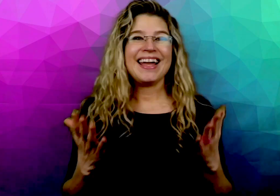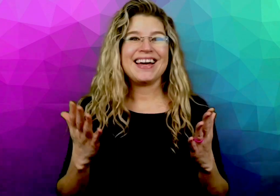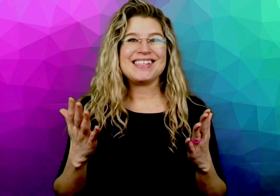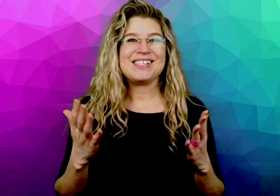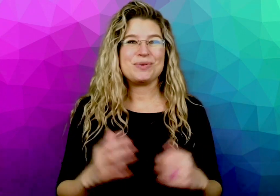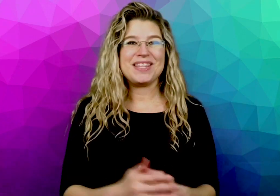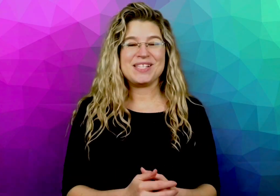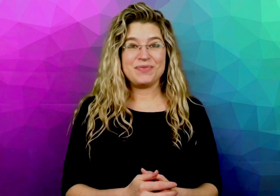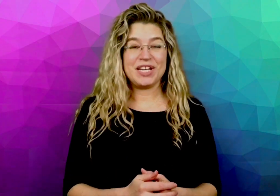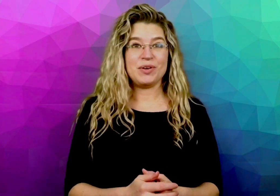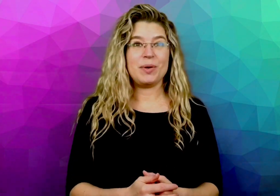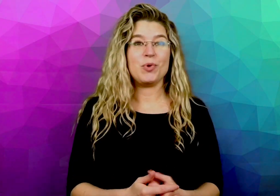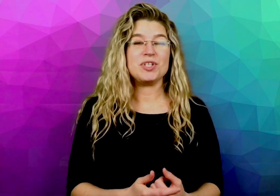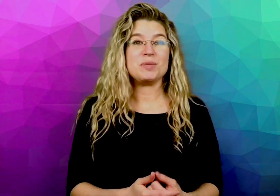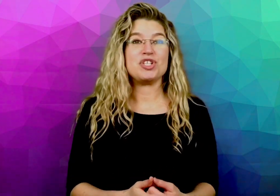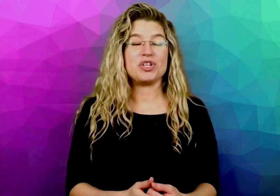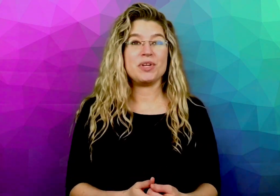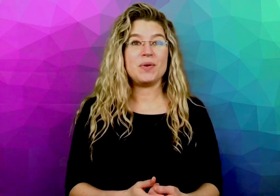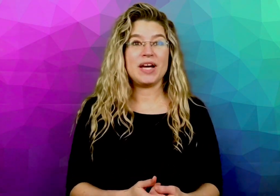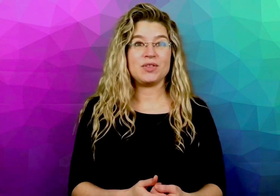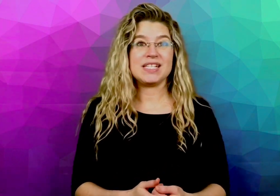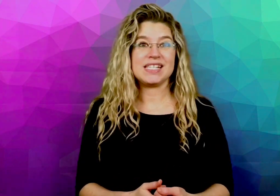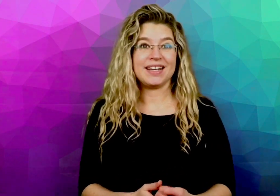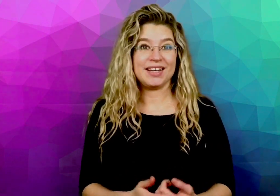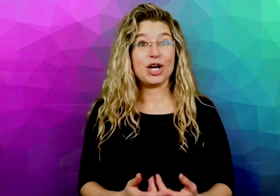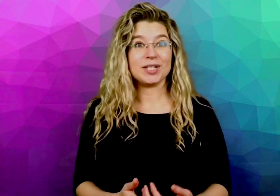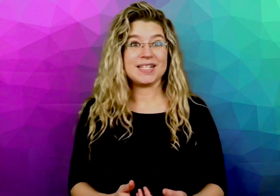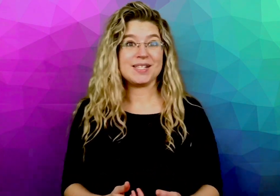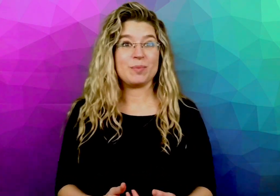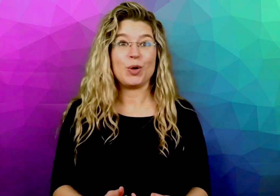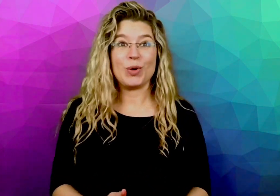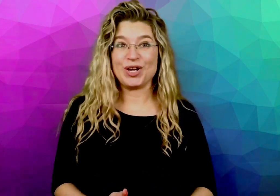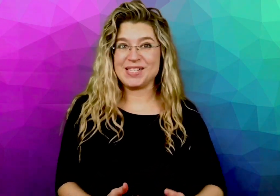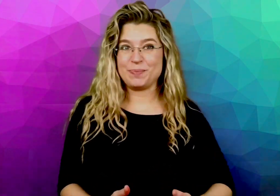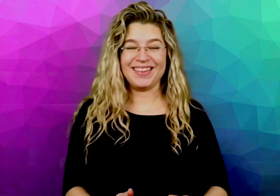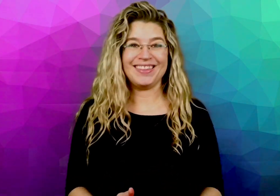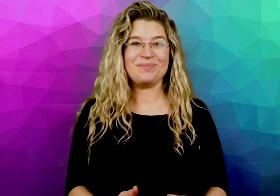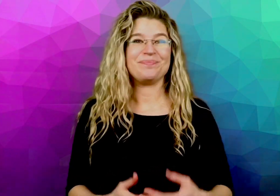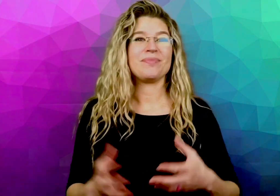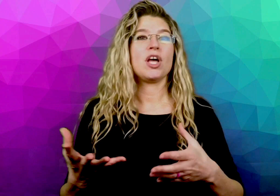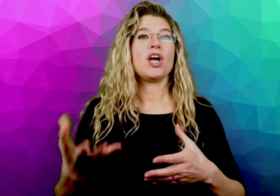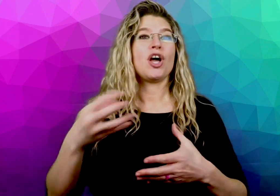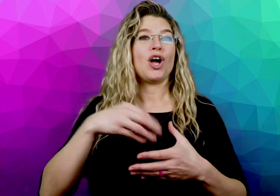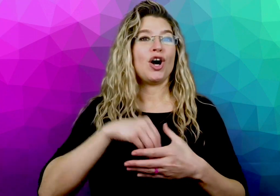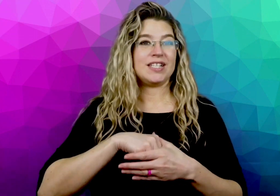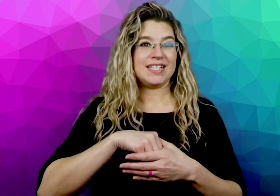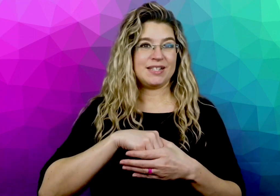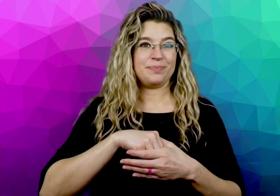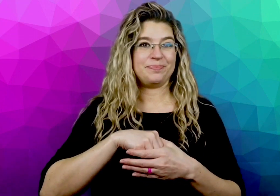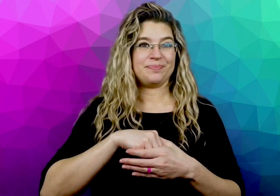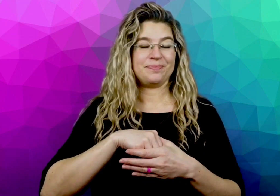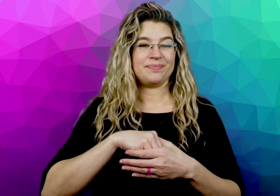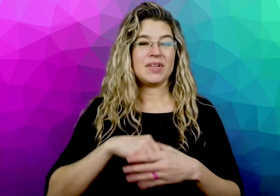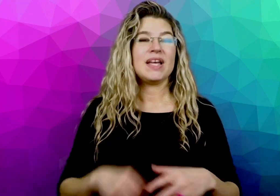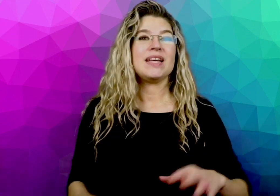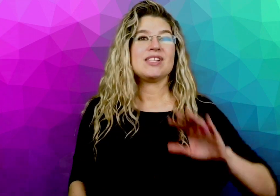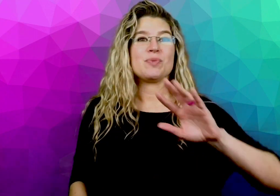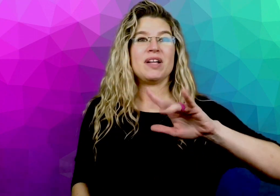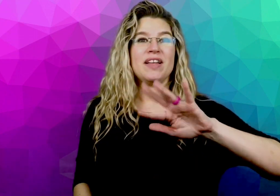guys, so in this video I'm going to be showing you how to sign Autism Awareness Month. Autism. So my left